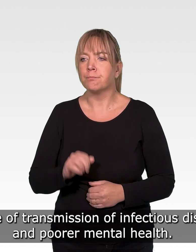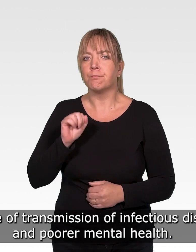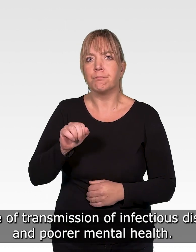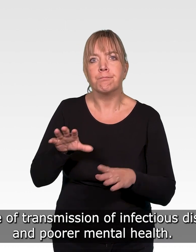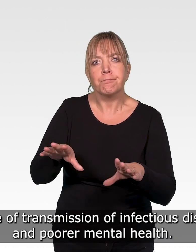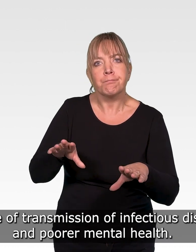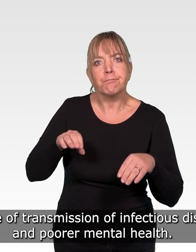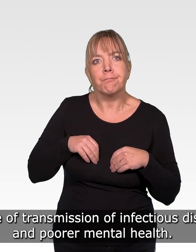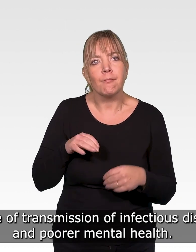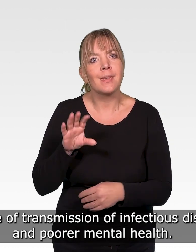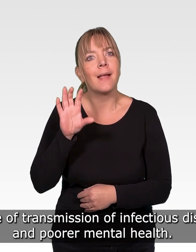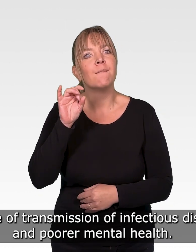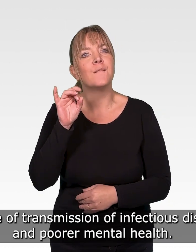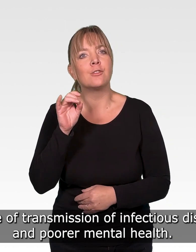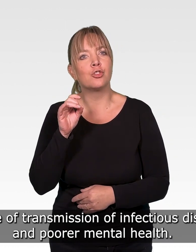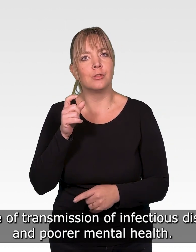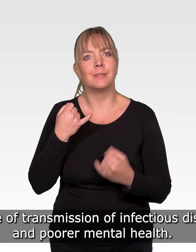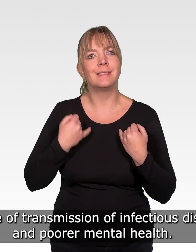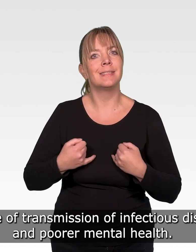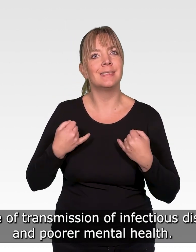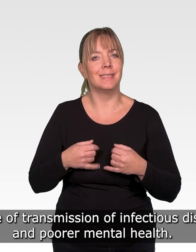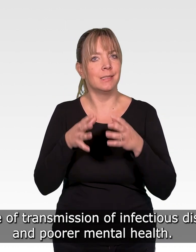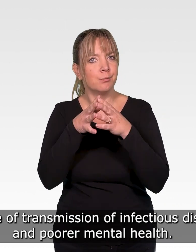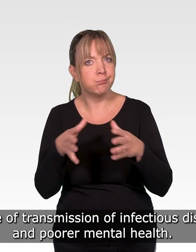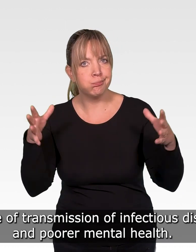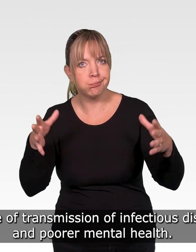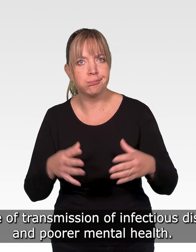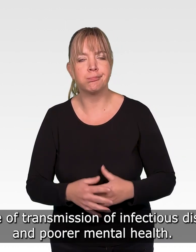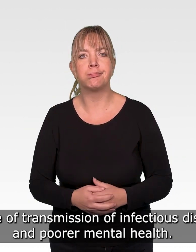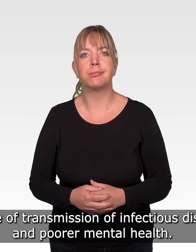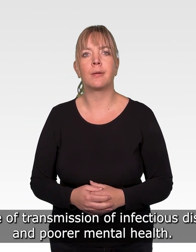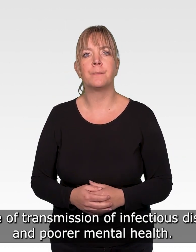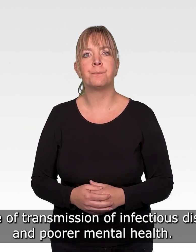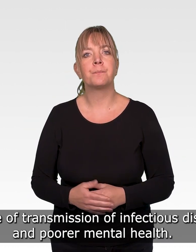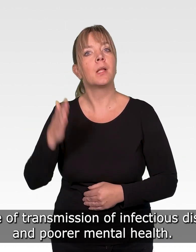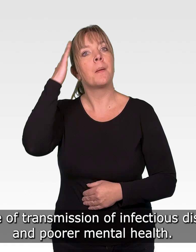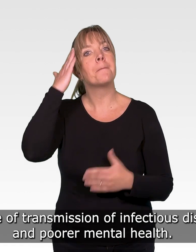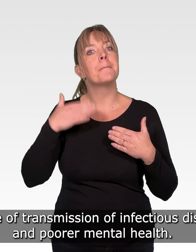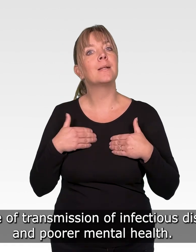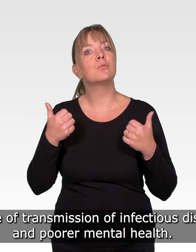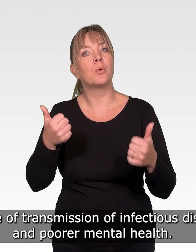increase of transmission of infectious diseases and poorer mental health.